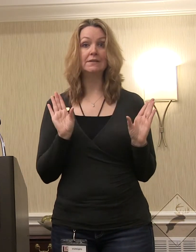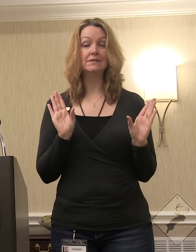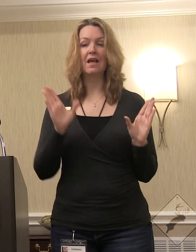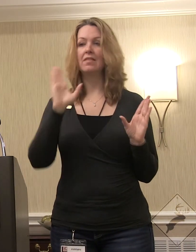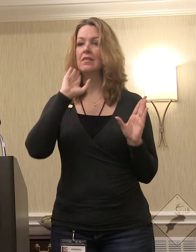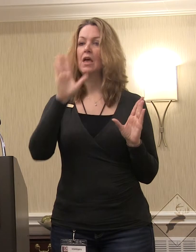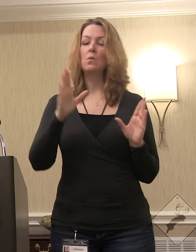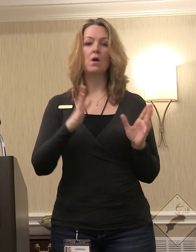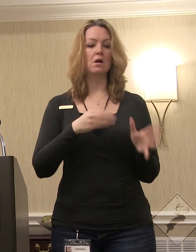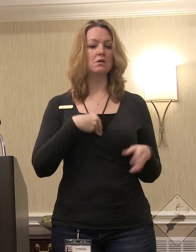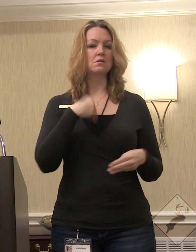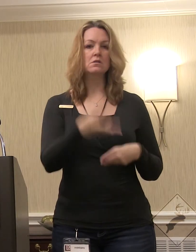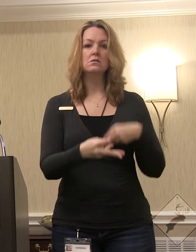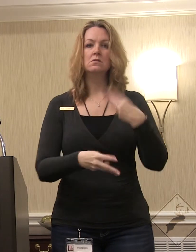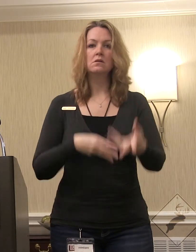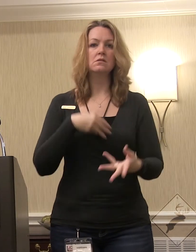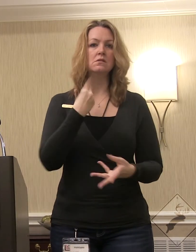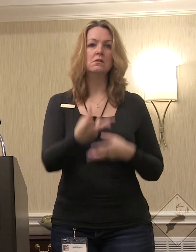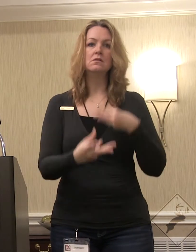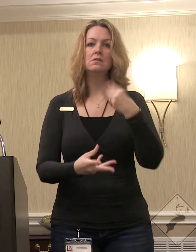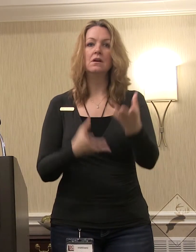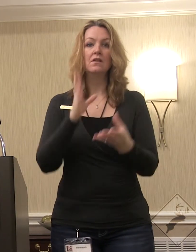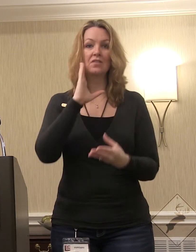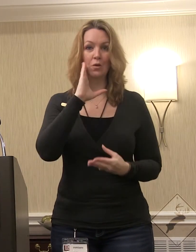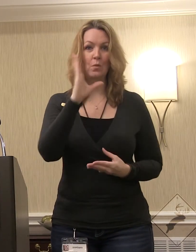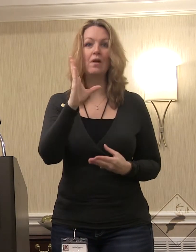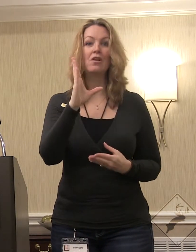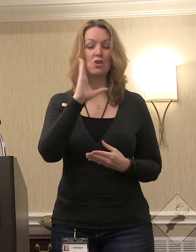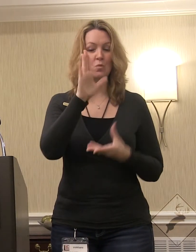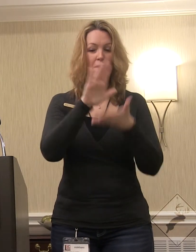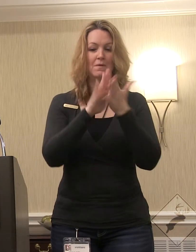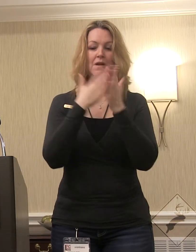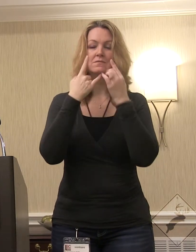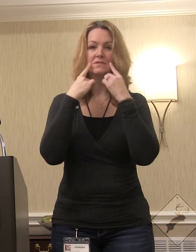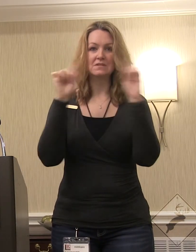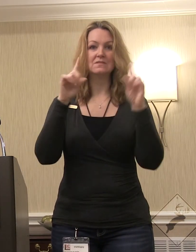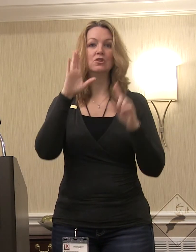will give from their hearts. You will be successful.